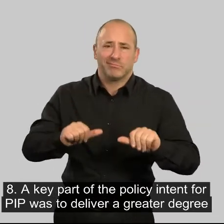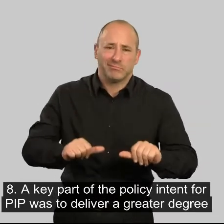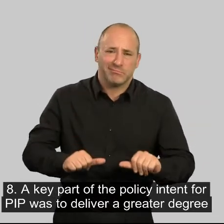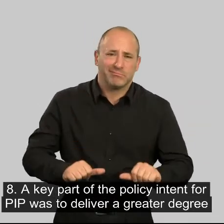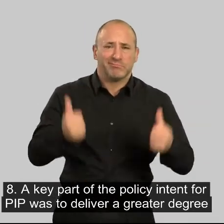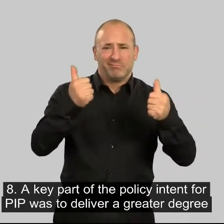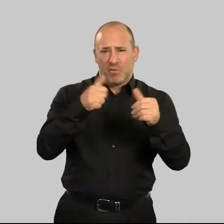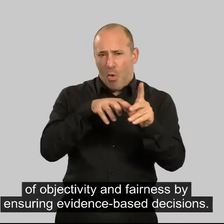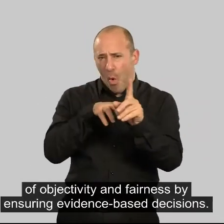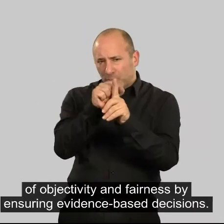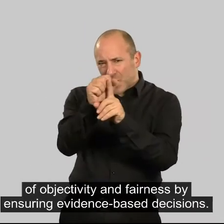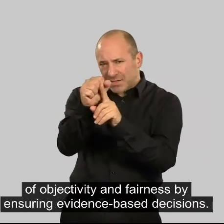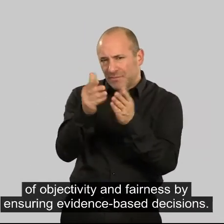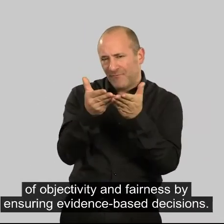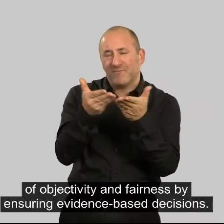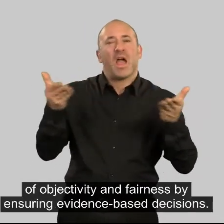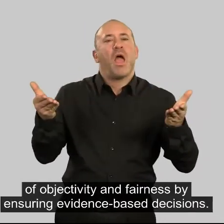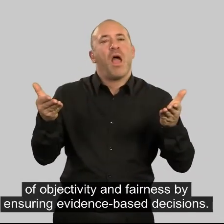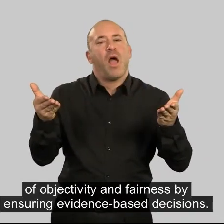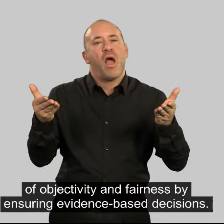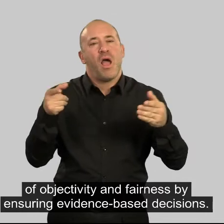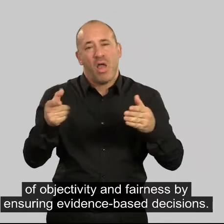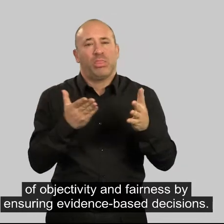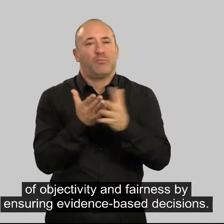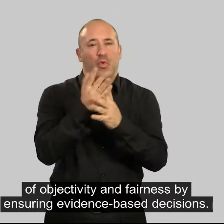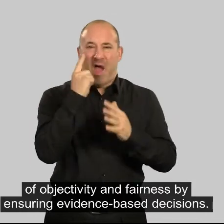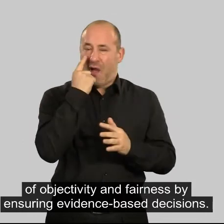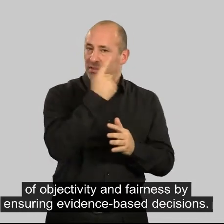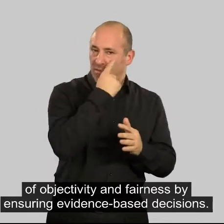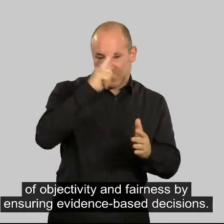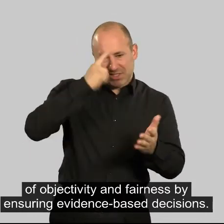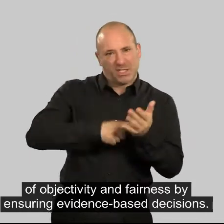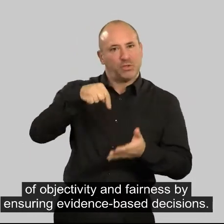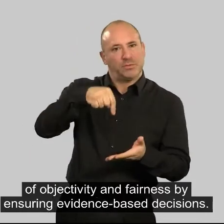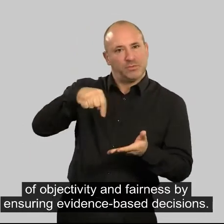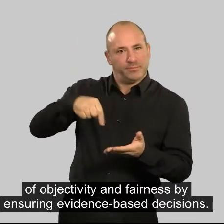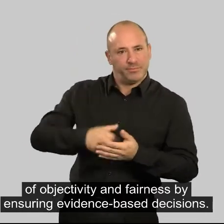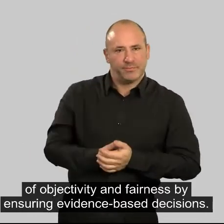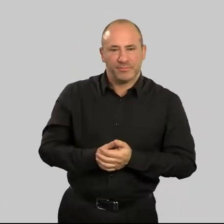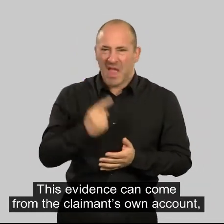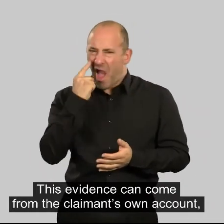objectivity and fairness by ensuring evidence-based decisions.